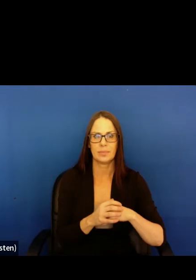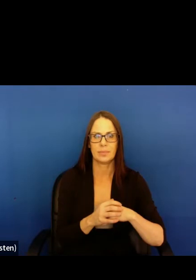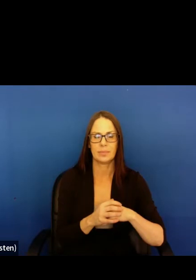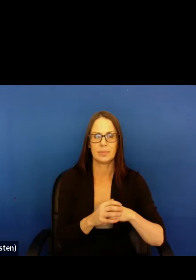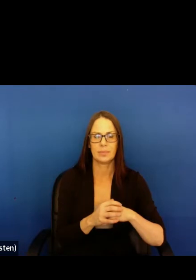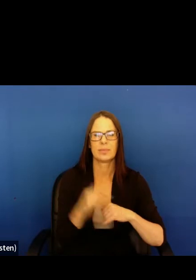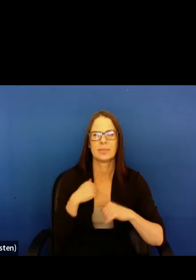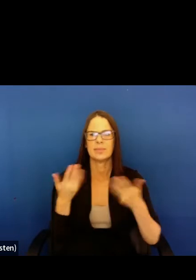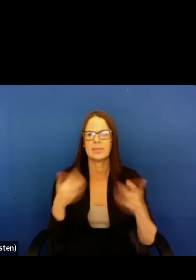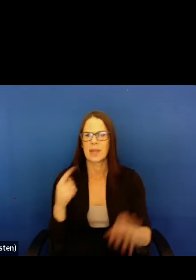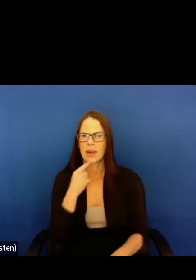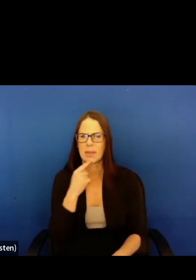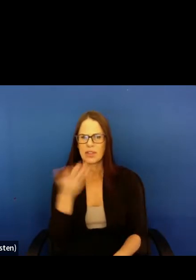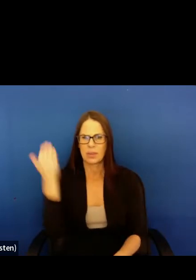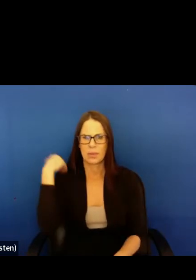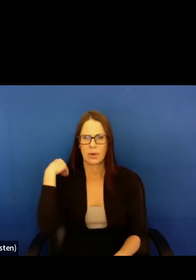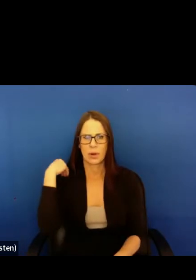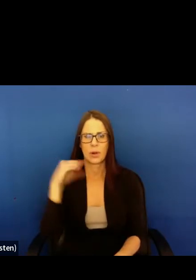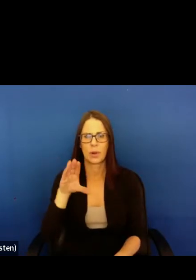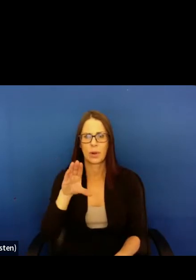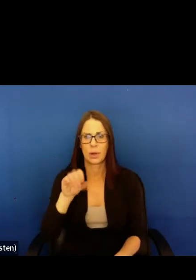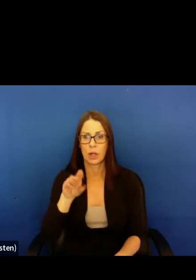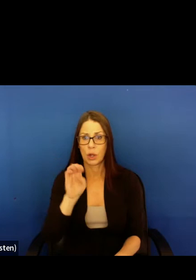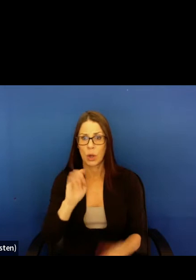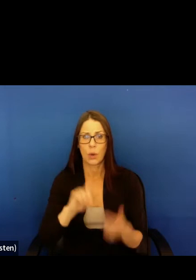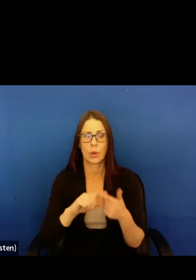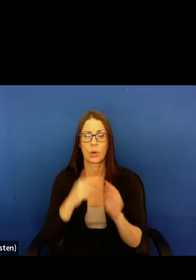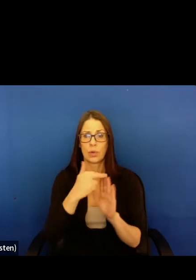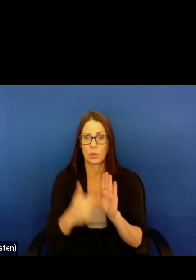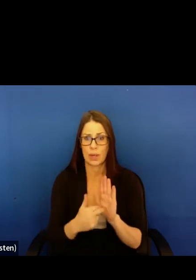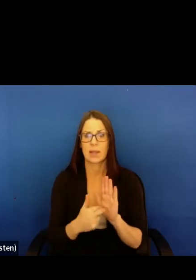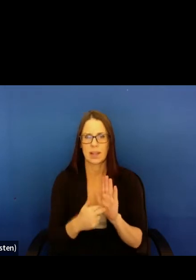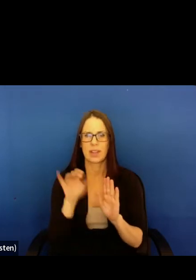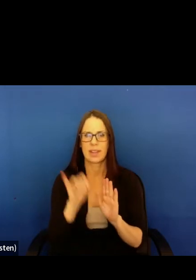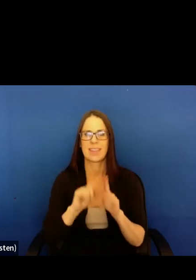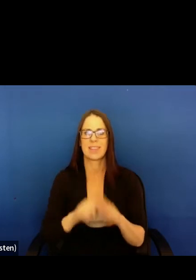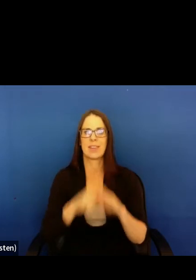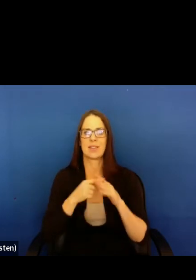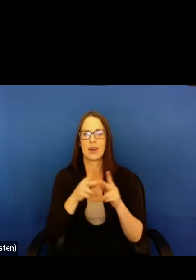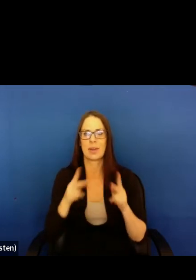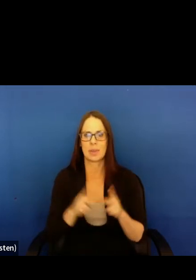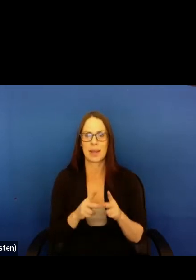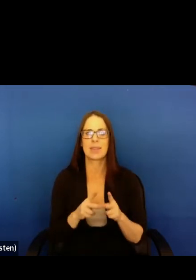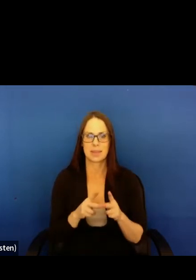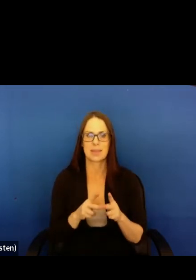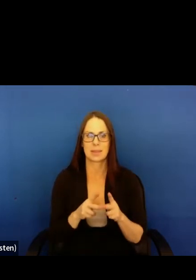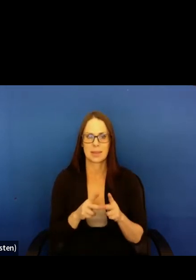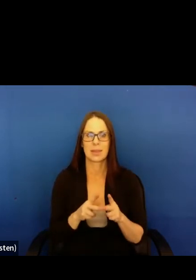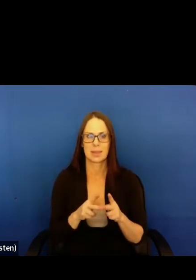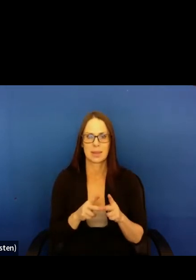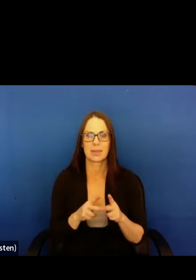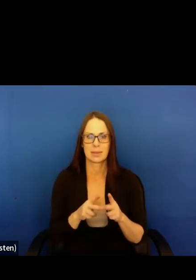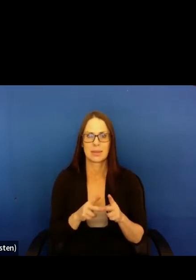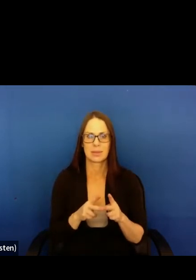As I was mentioning before, codes and regulations are really our starting point in our guideline, starting with